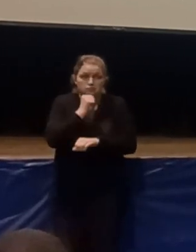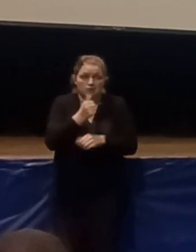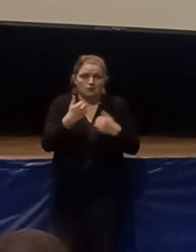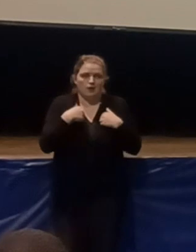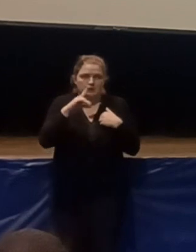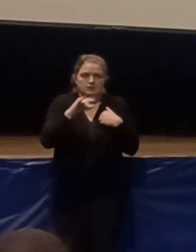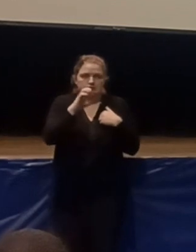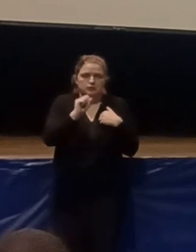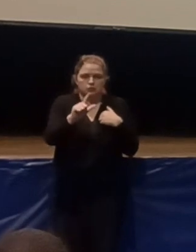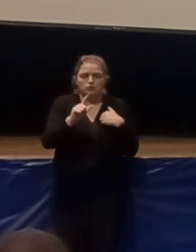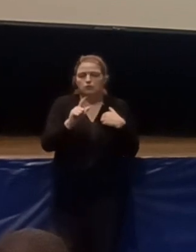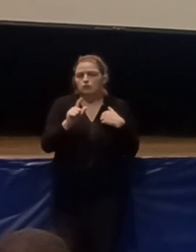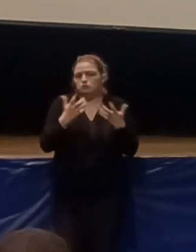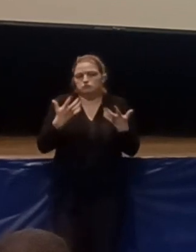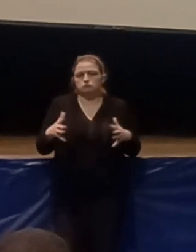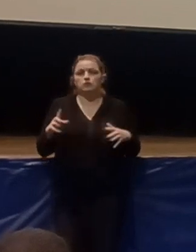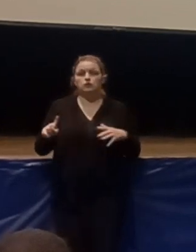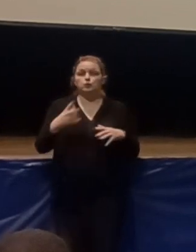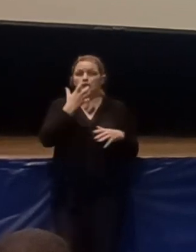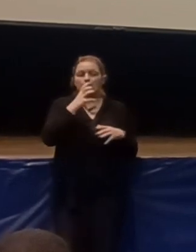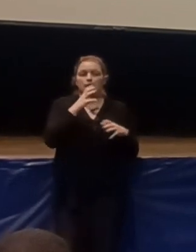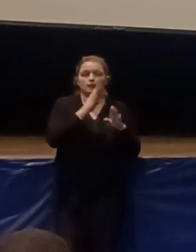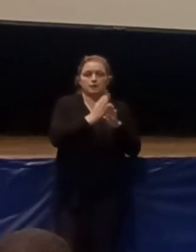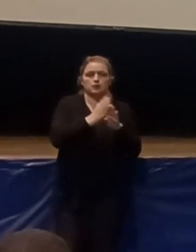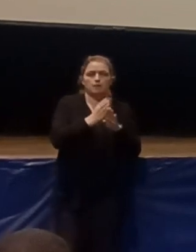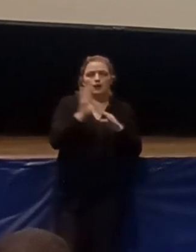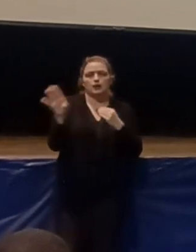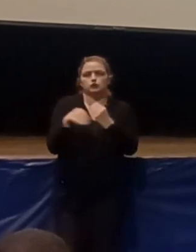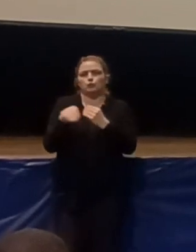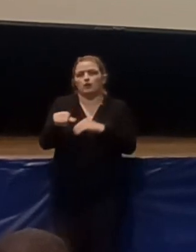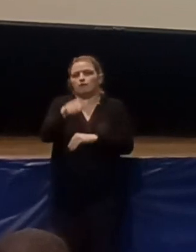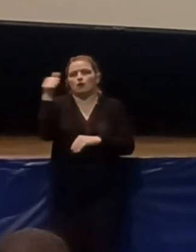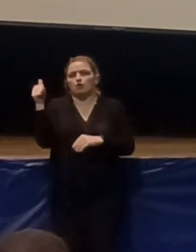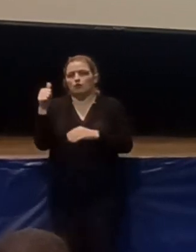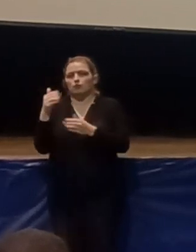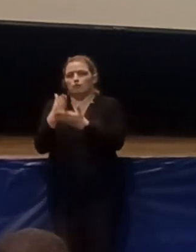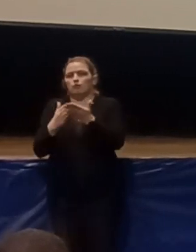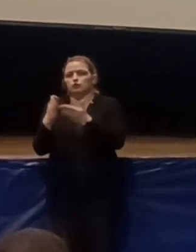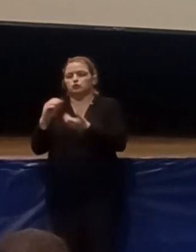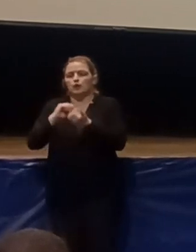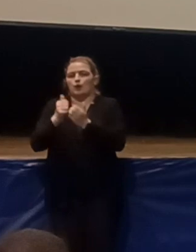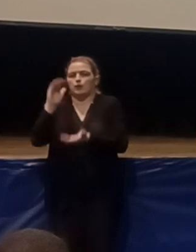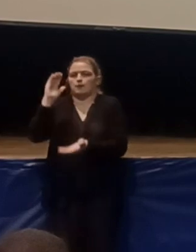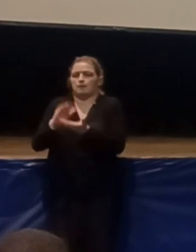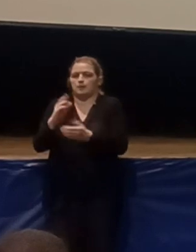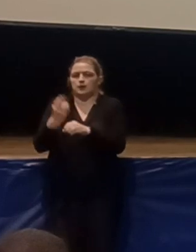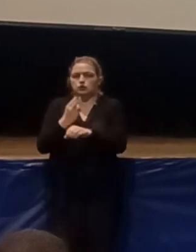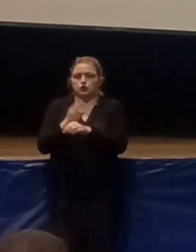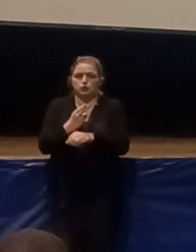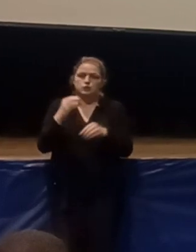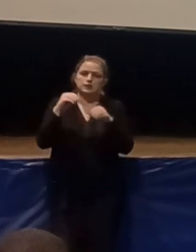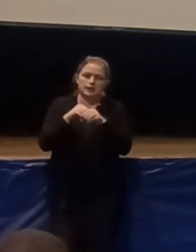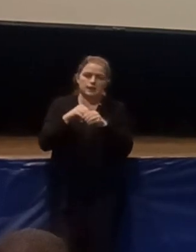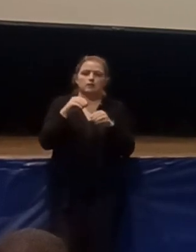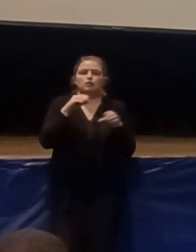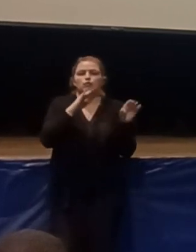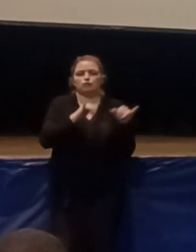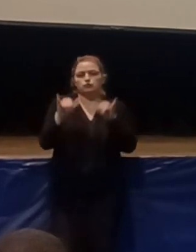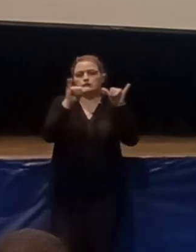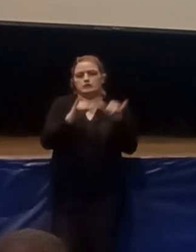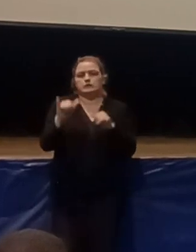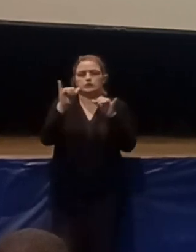being used to preheat the buses. But in addition, there's these other measures for how we can minimize the use, in routine service as